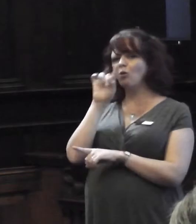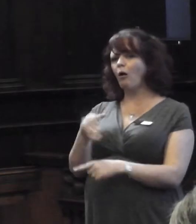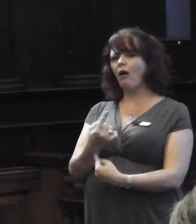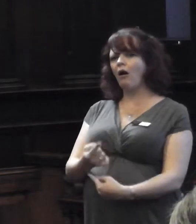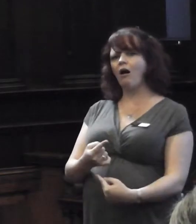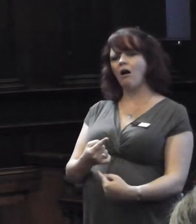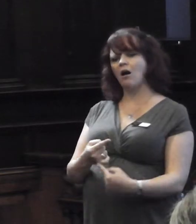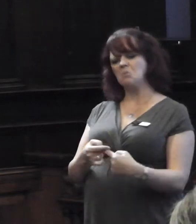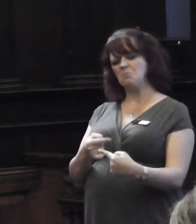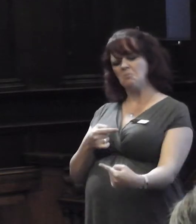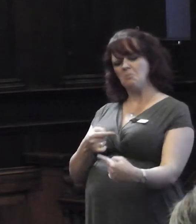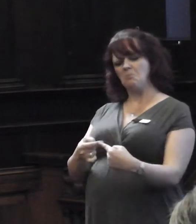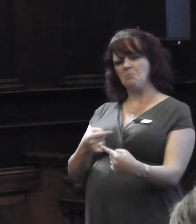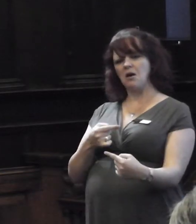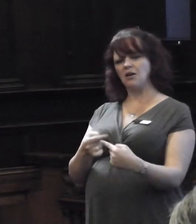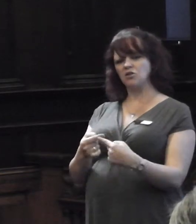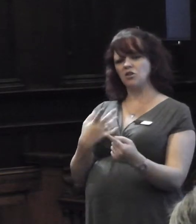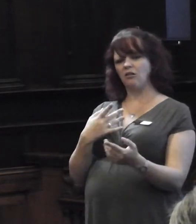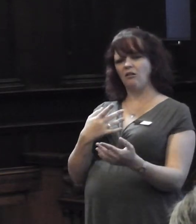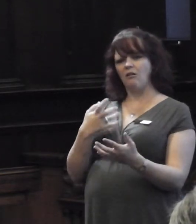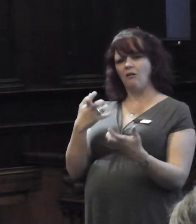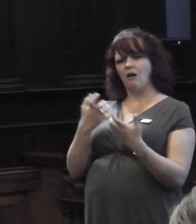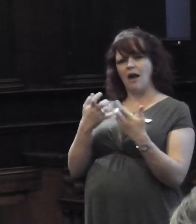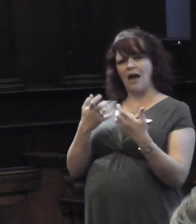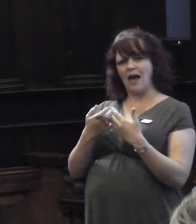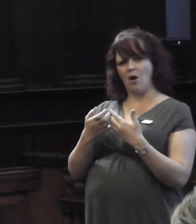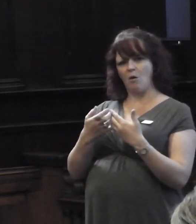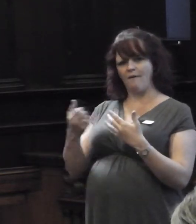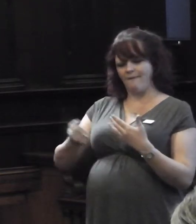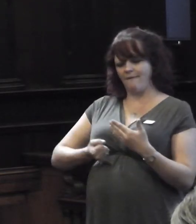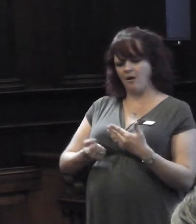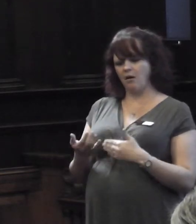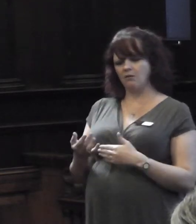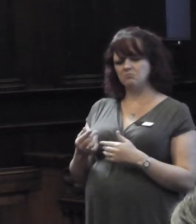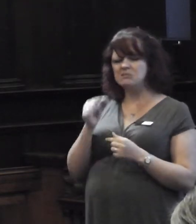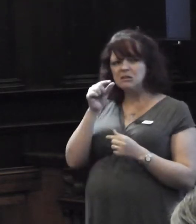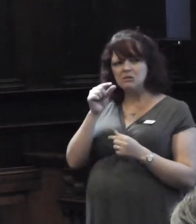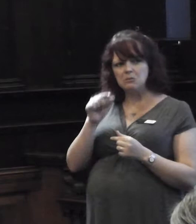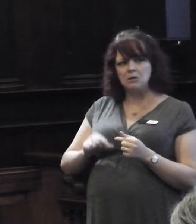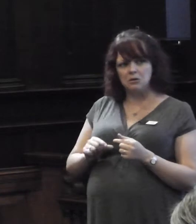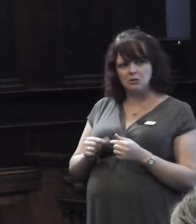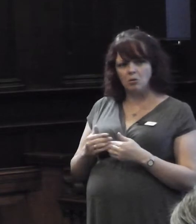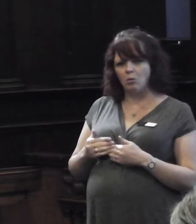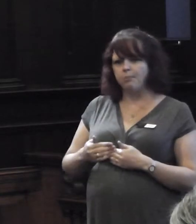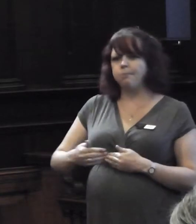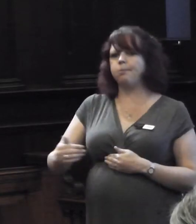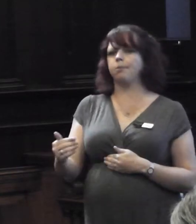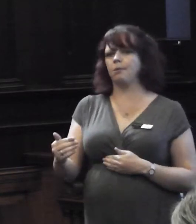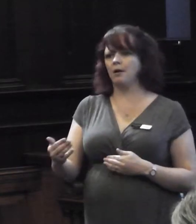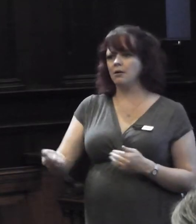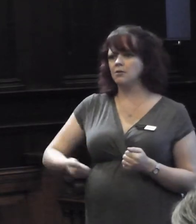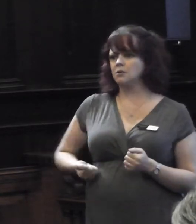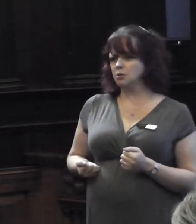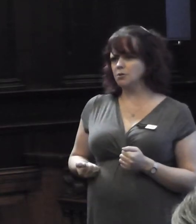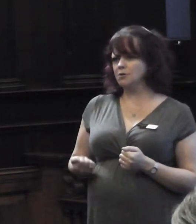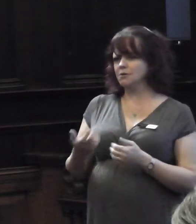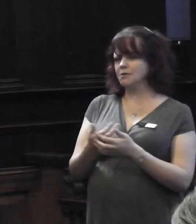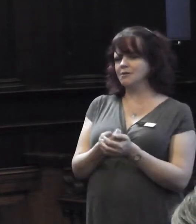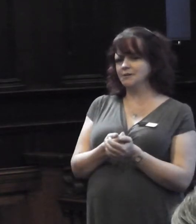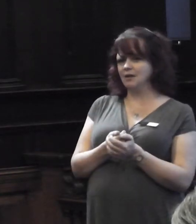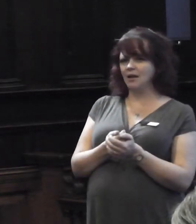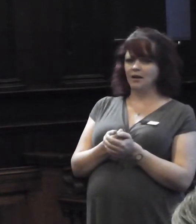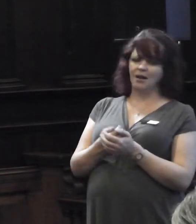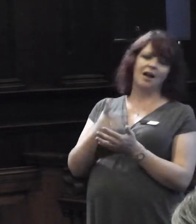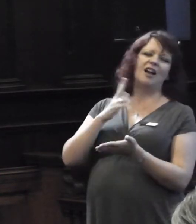measure how far the knife is going to go in. It goes in, and frequently the